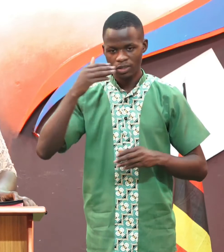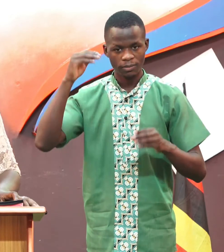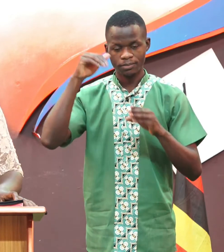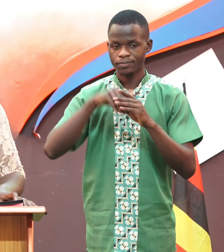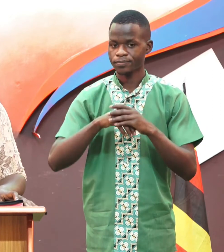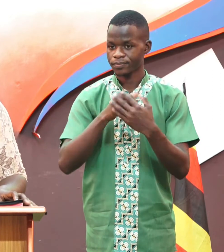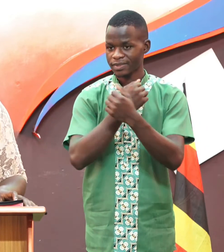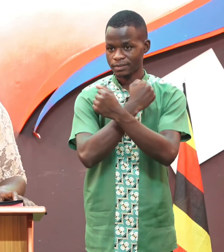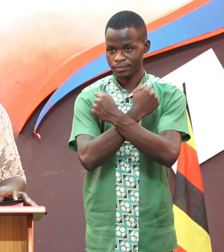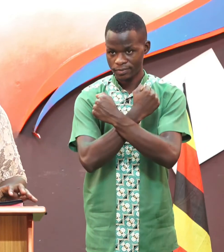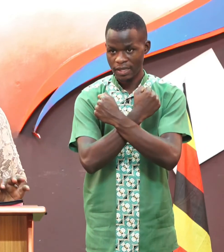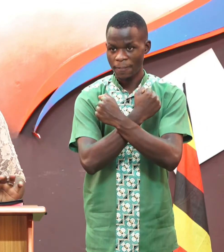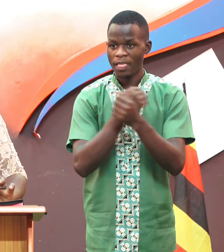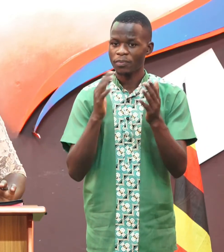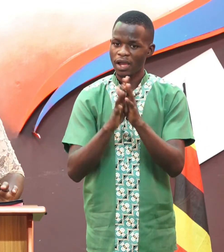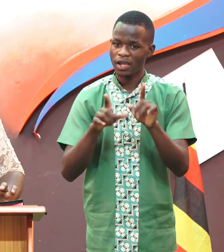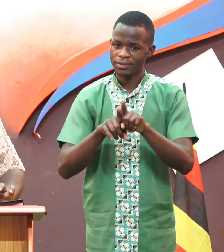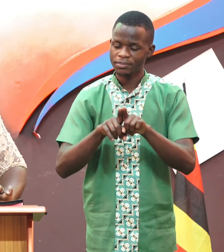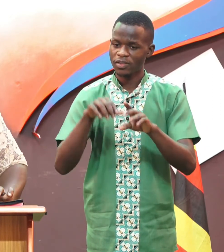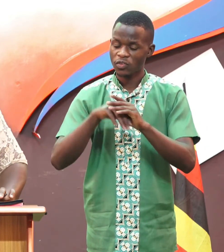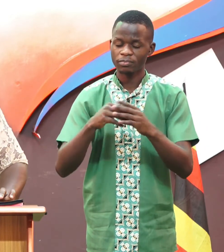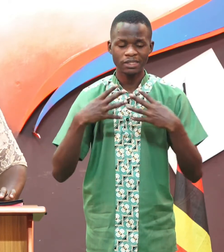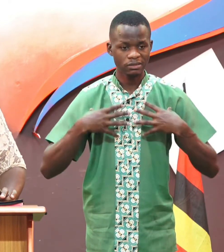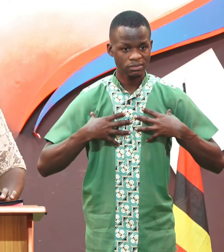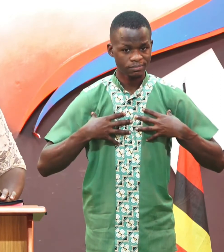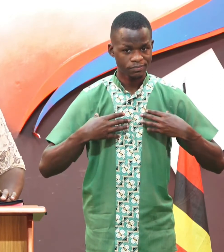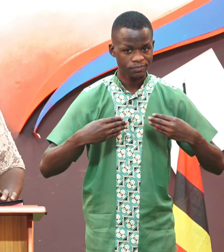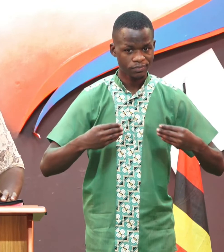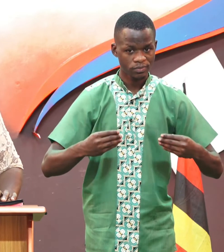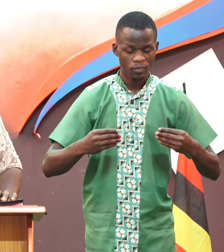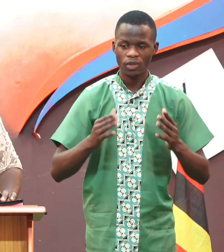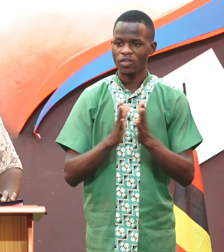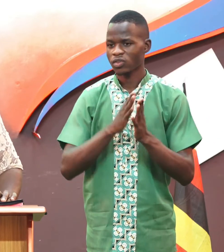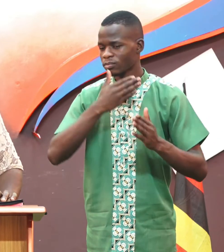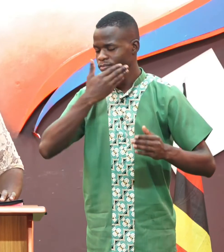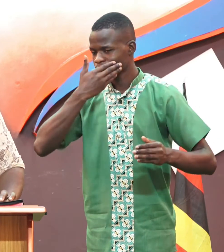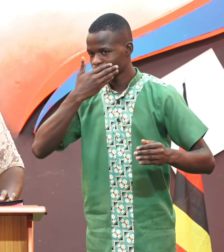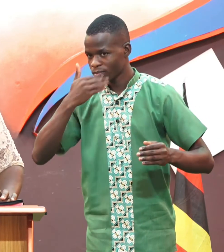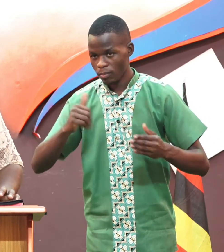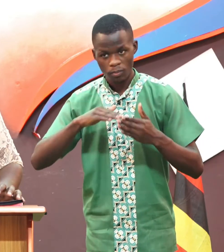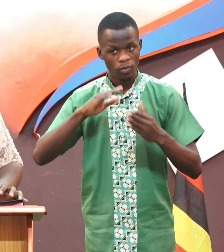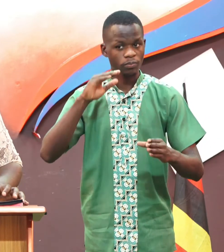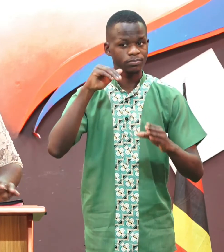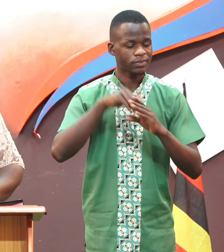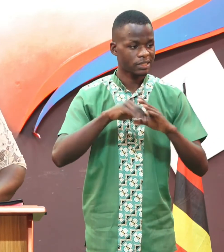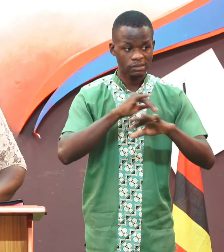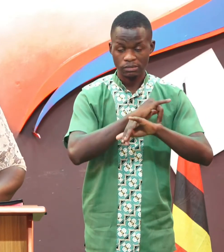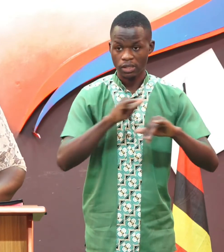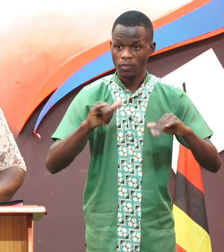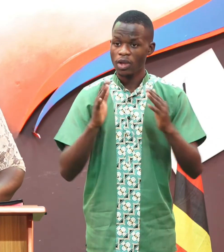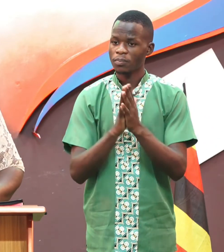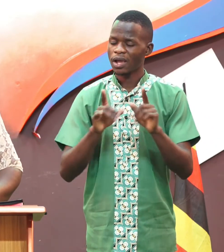much more saving. Gusingawo nnyo mu kuwonya. It is much more redemption. Gusingawo nnyo mu kulongoosa. It is much more as it cleanses.